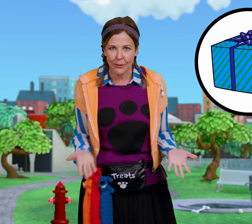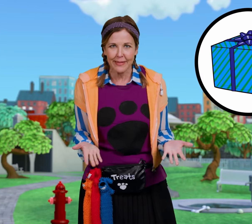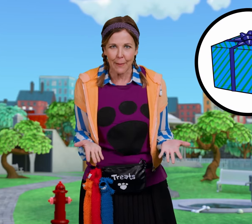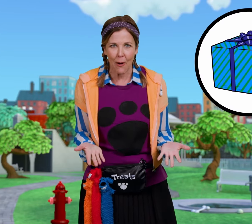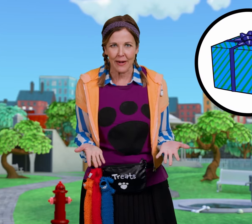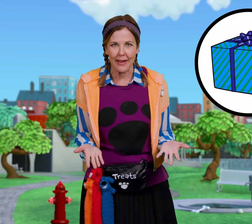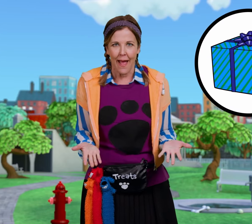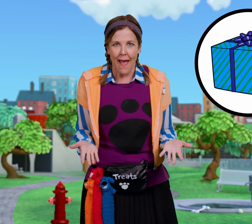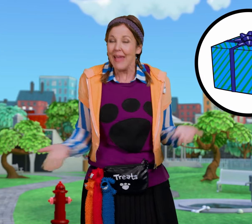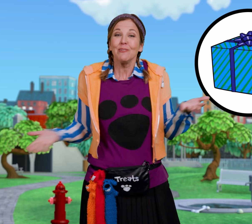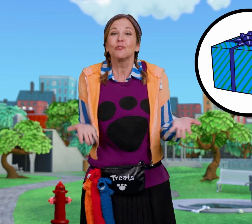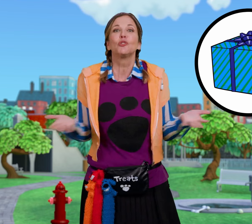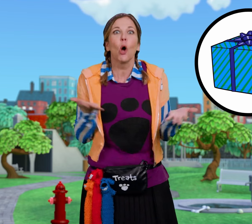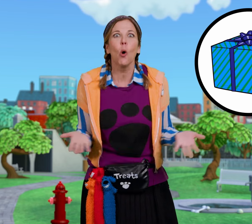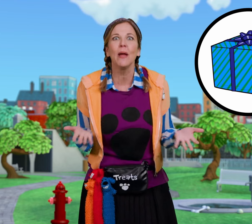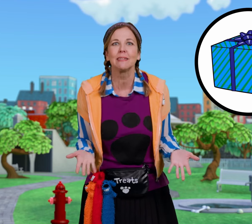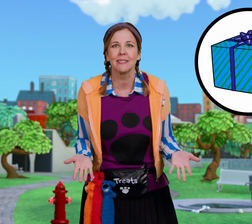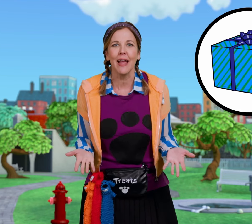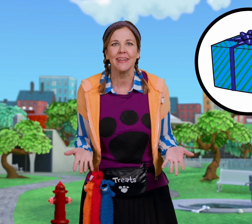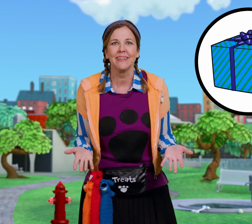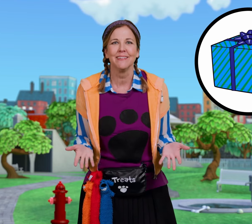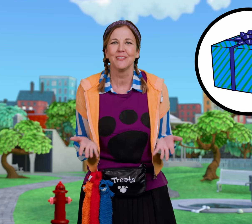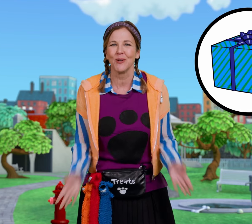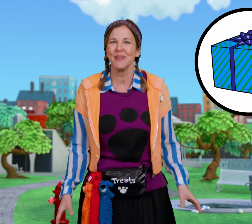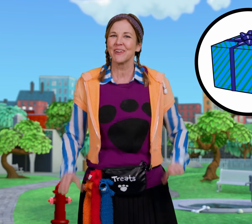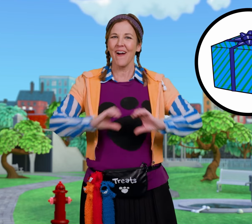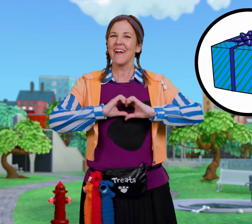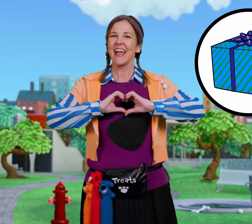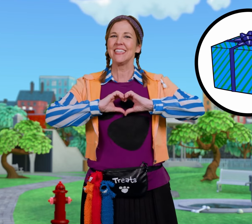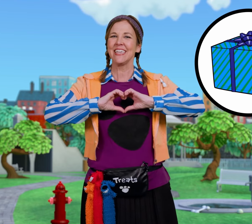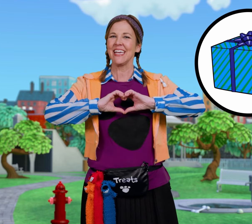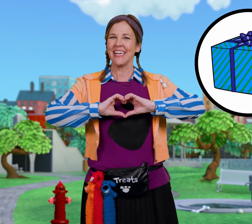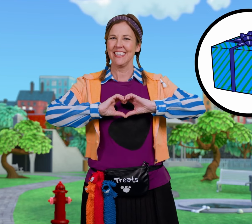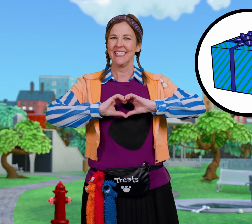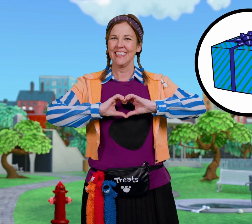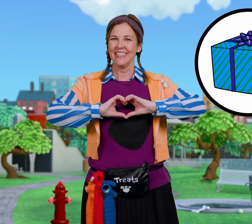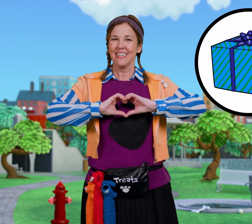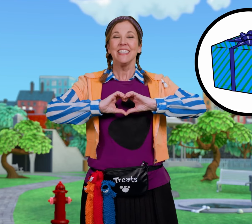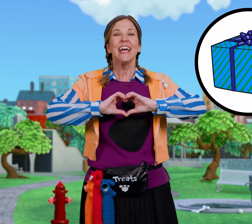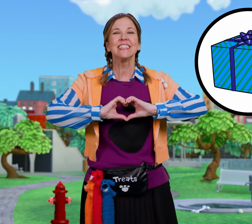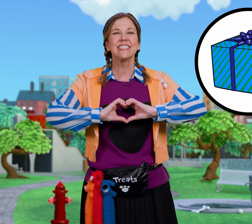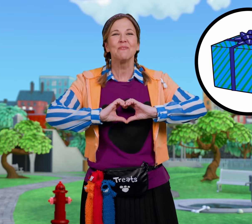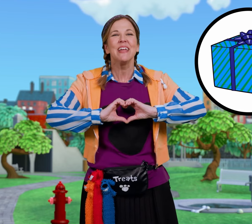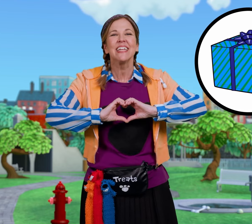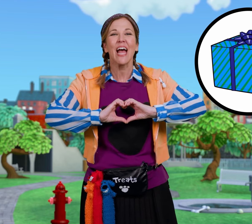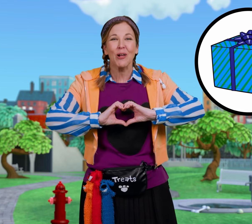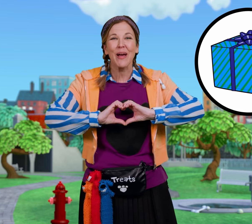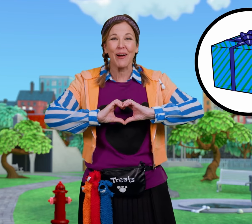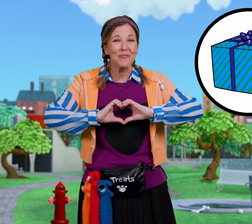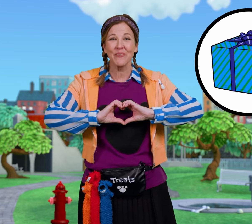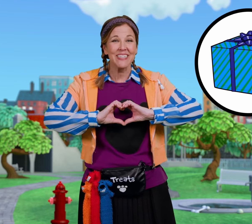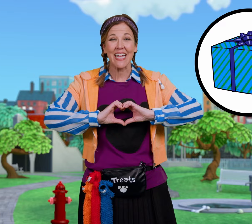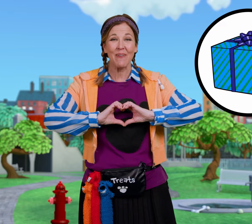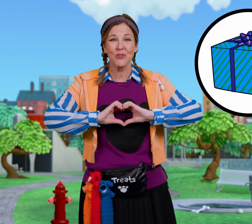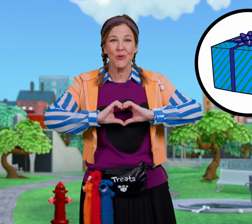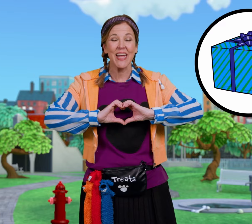birthday party and they're so excited show me your heart hands again yes we can help our friends have joy